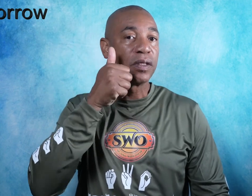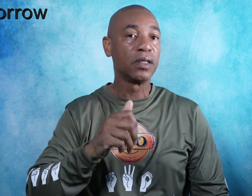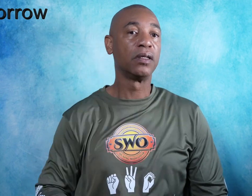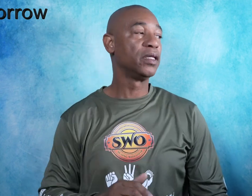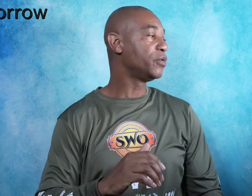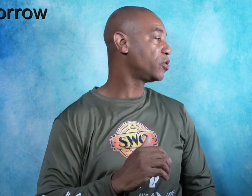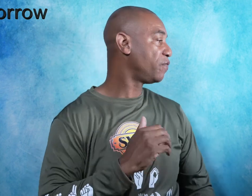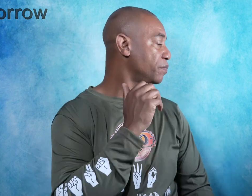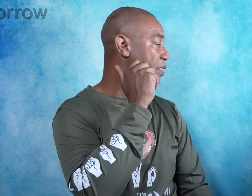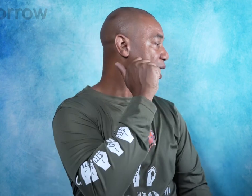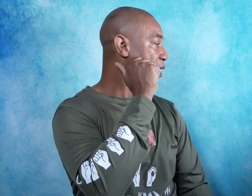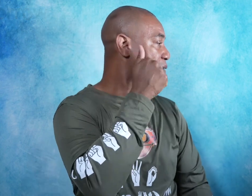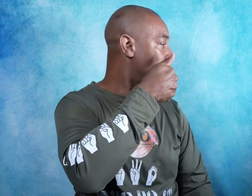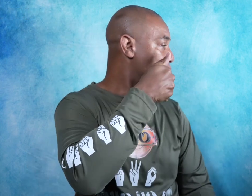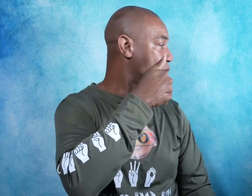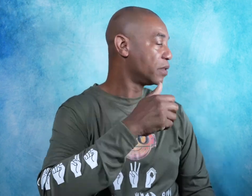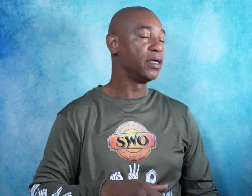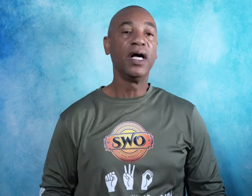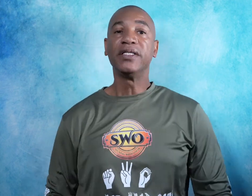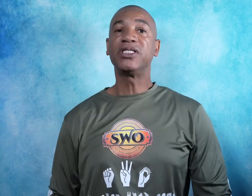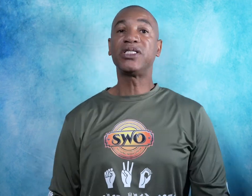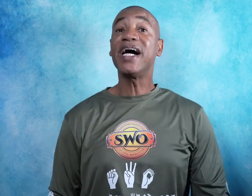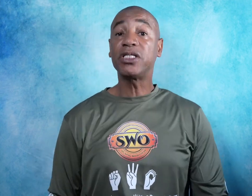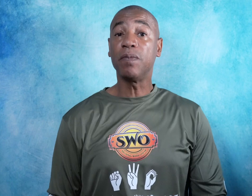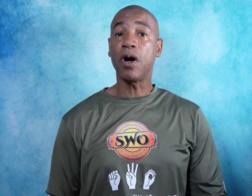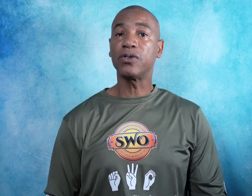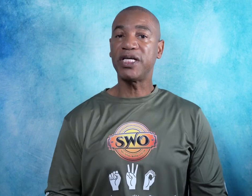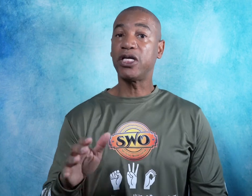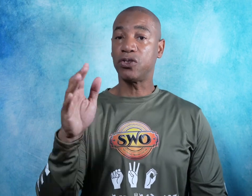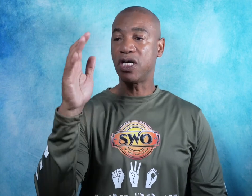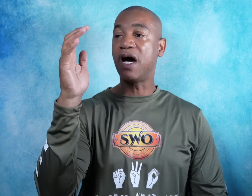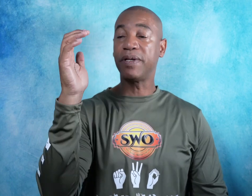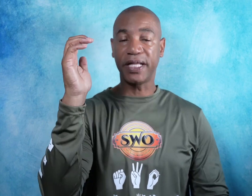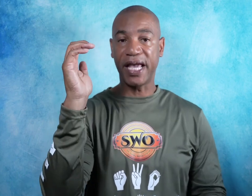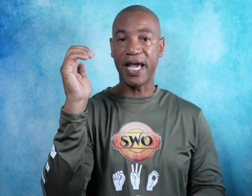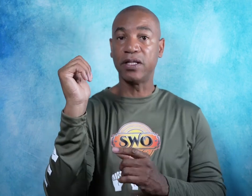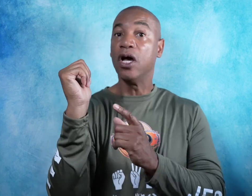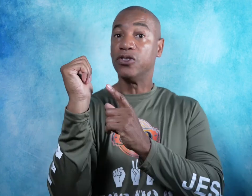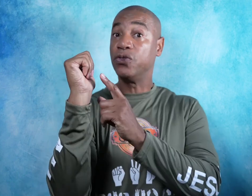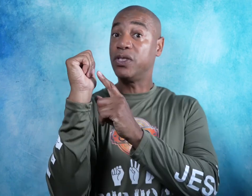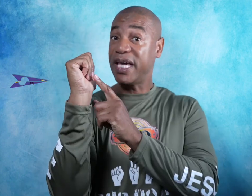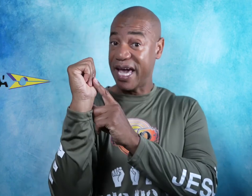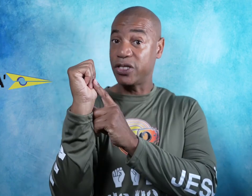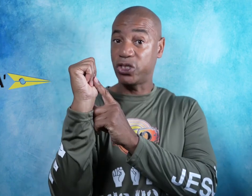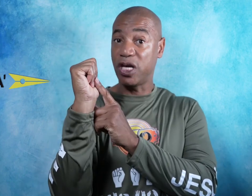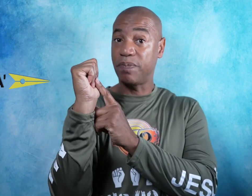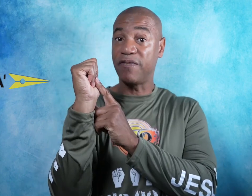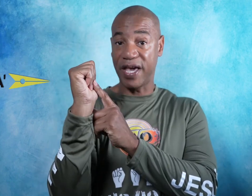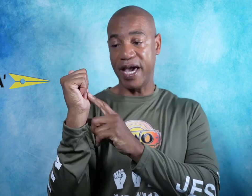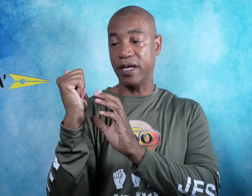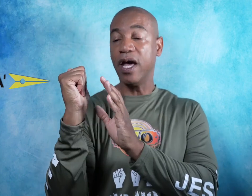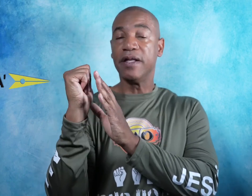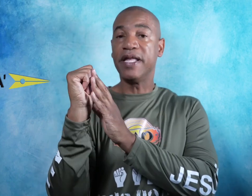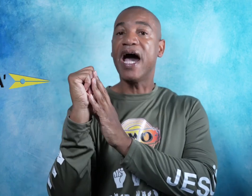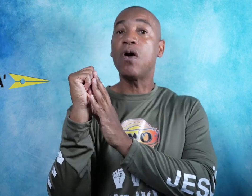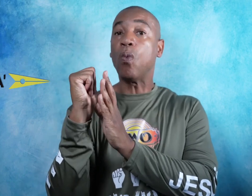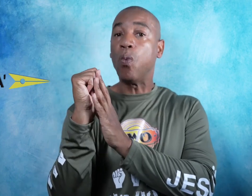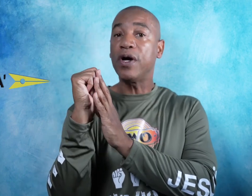Let me show you from the side. To sign tomorrow take your dominant hand. Do the hand shape of A. Now with